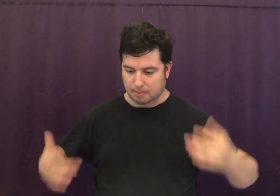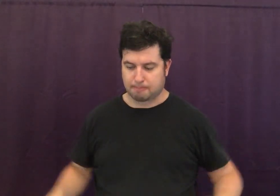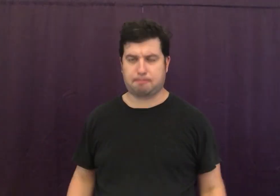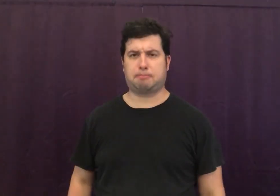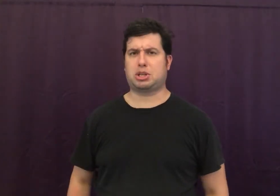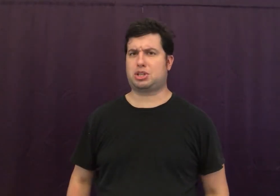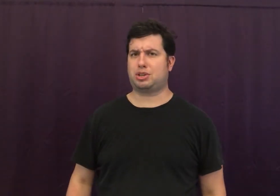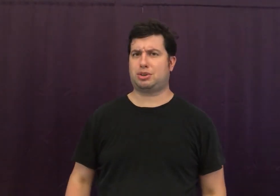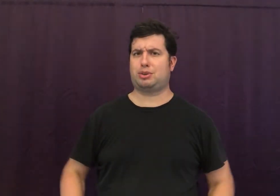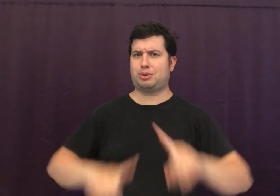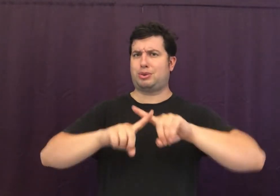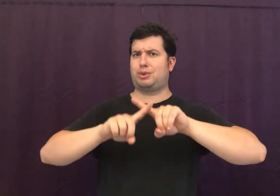But